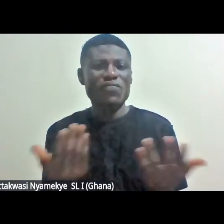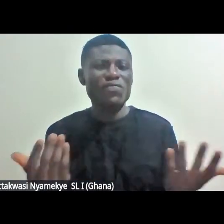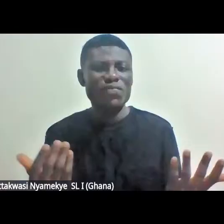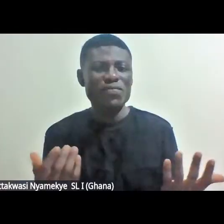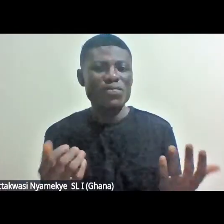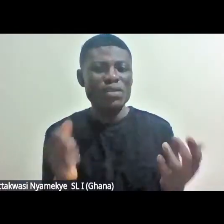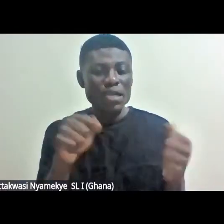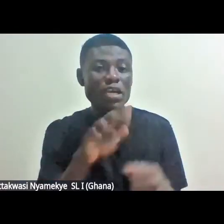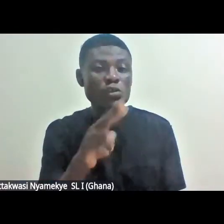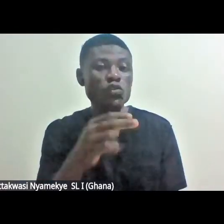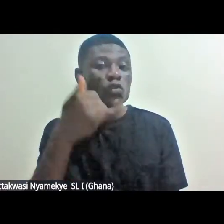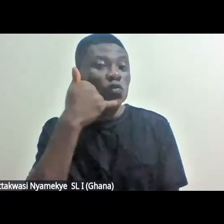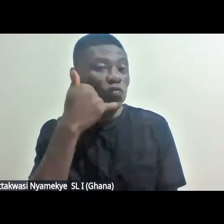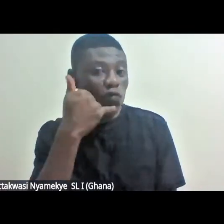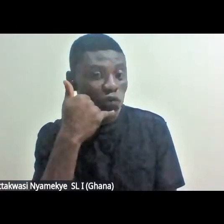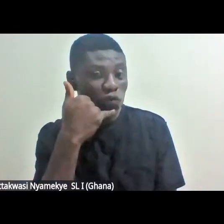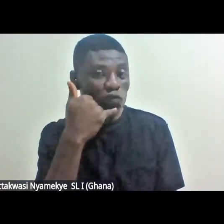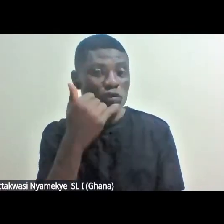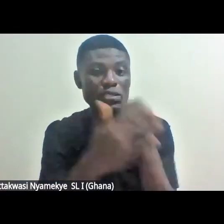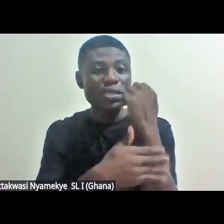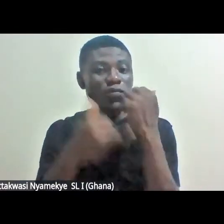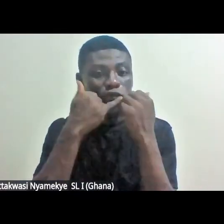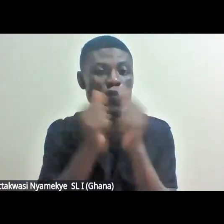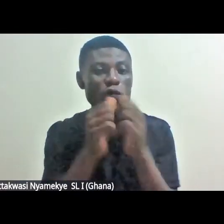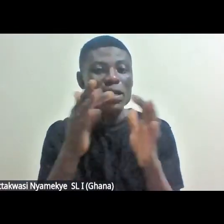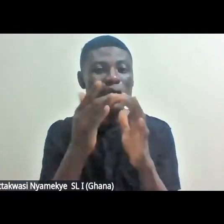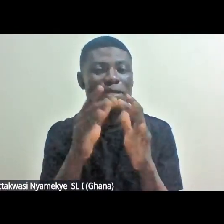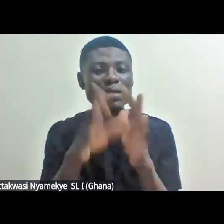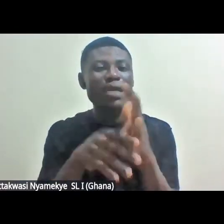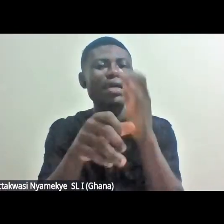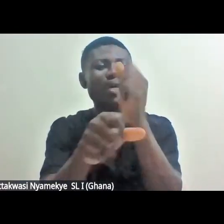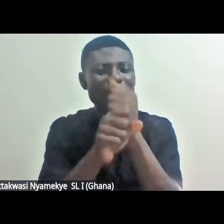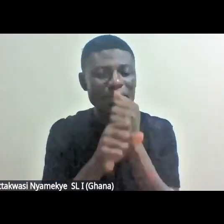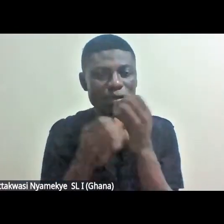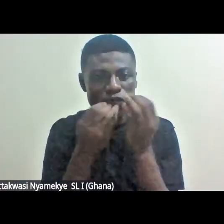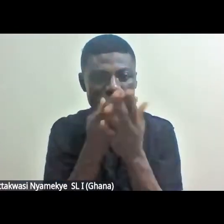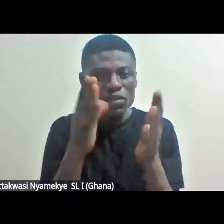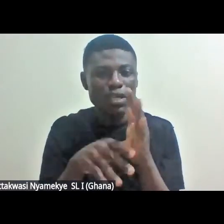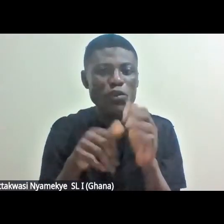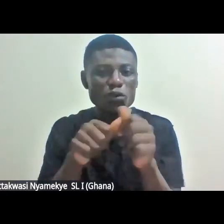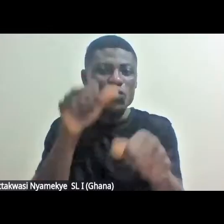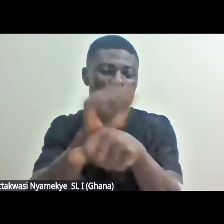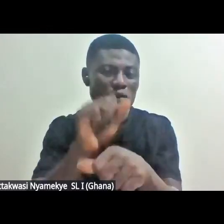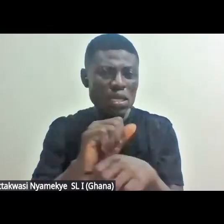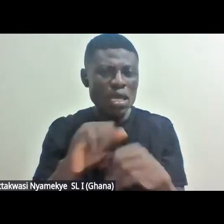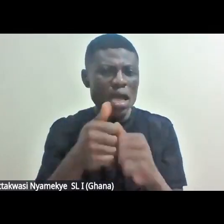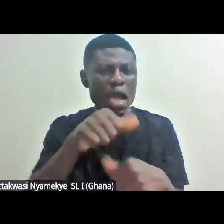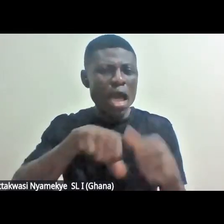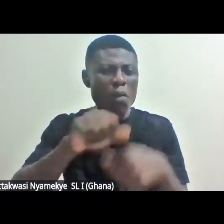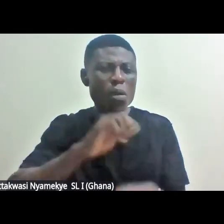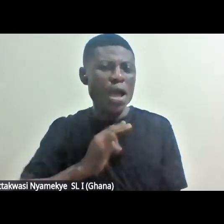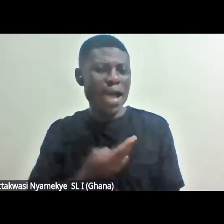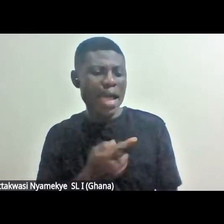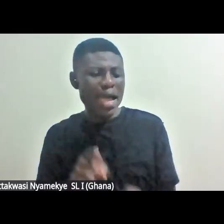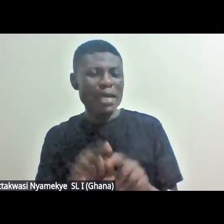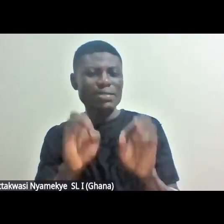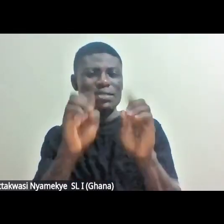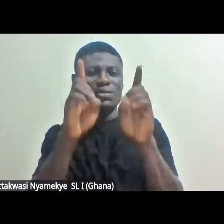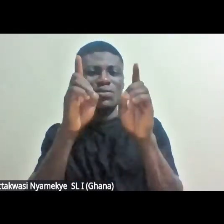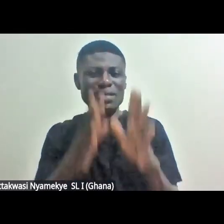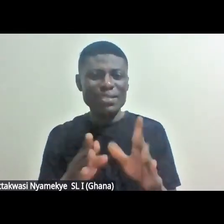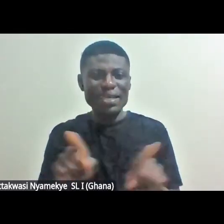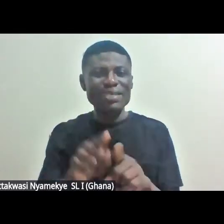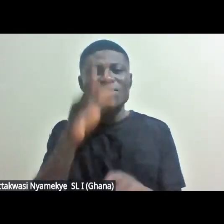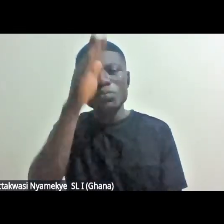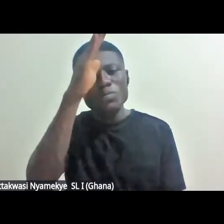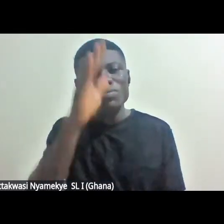their YAM phone without internet to get information to do their work, how about us as educators and parents who have access